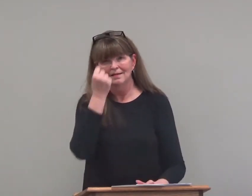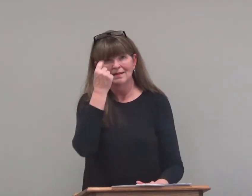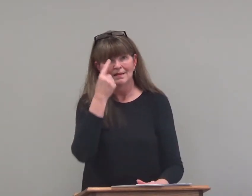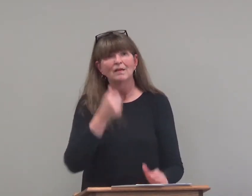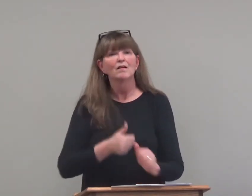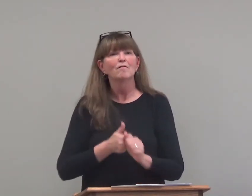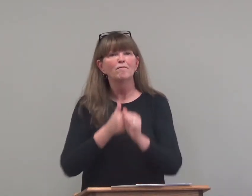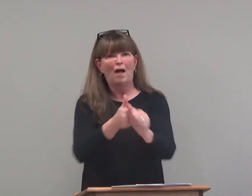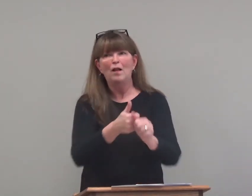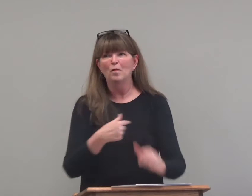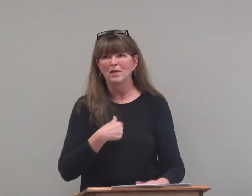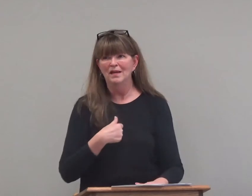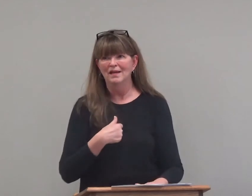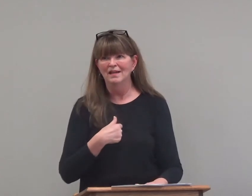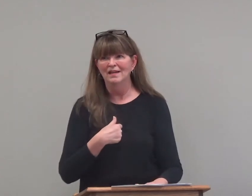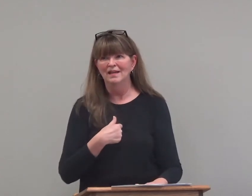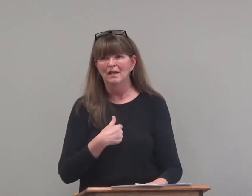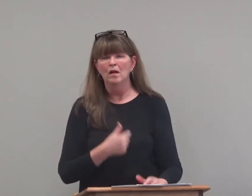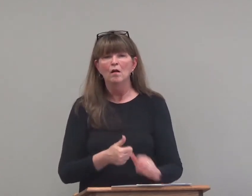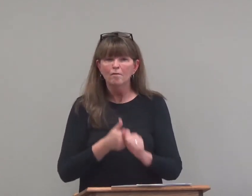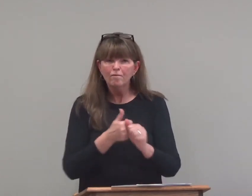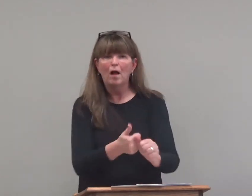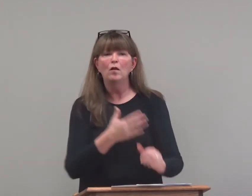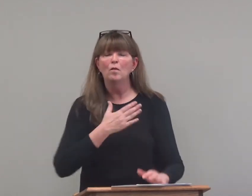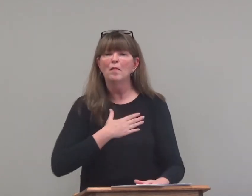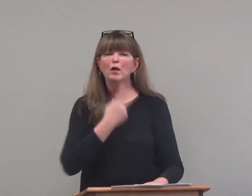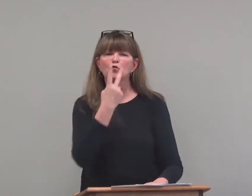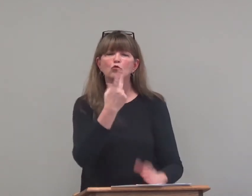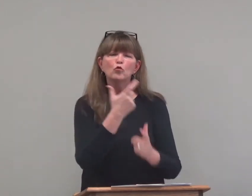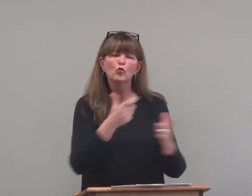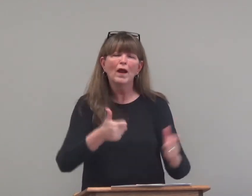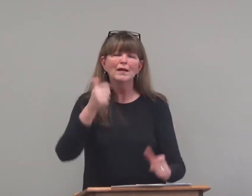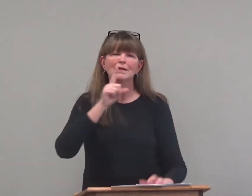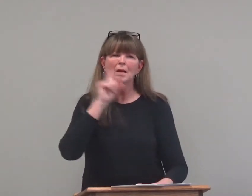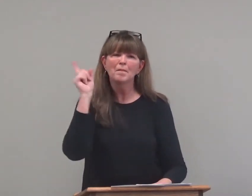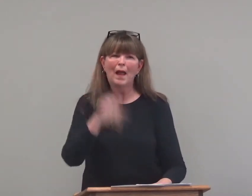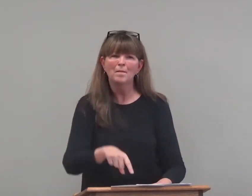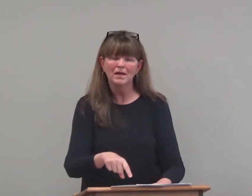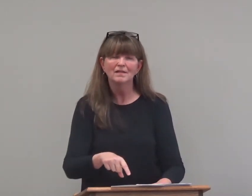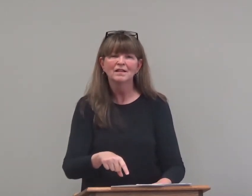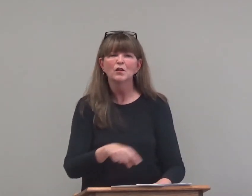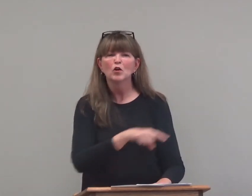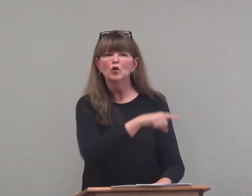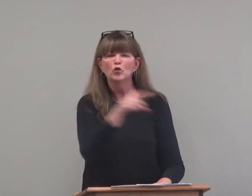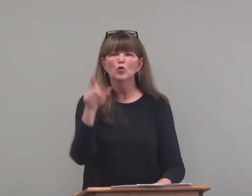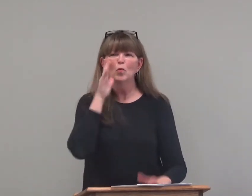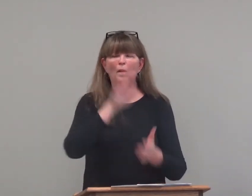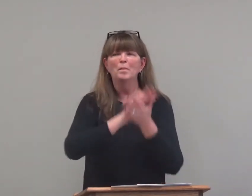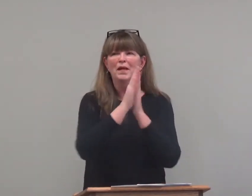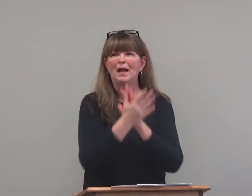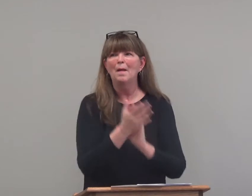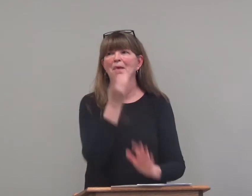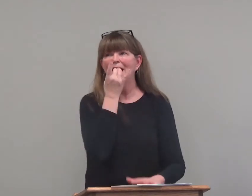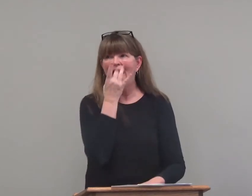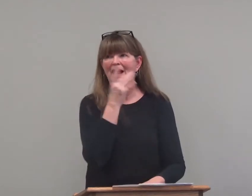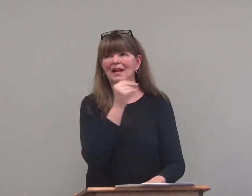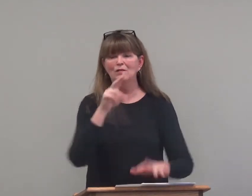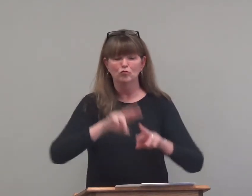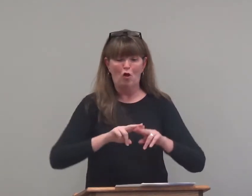So Jesus brought us the salt and the light and said, you may have this again if you follow me. And my two greatest commandments are that you will